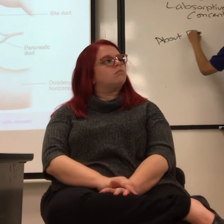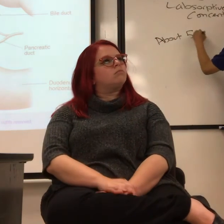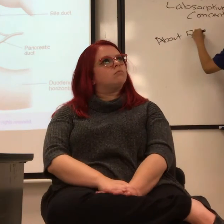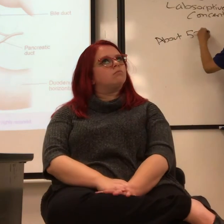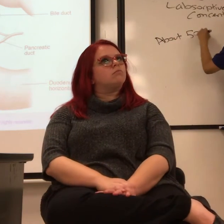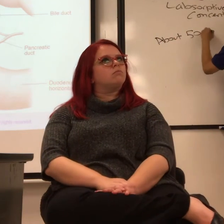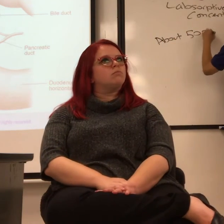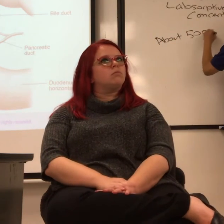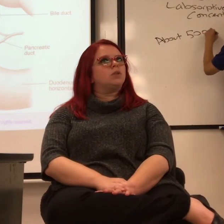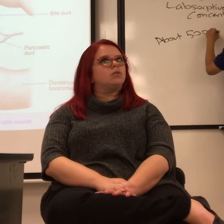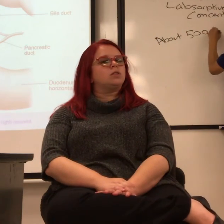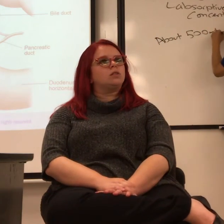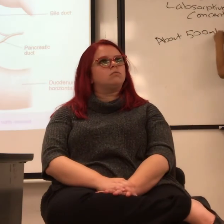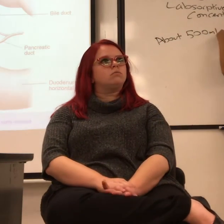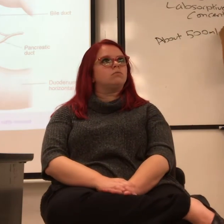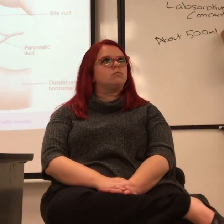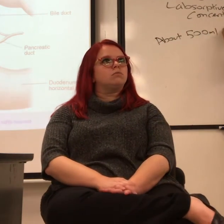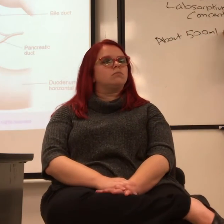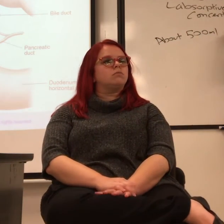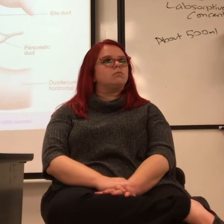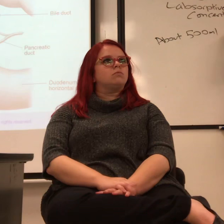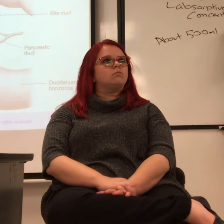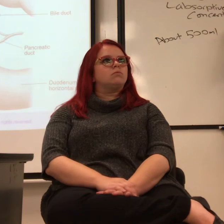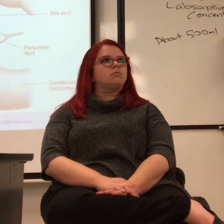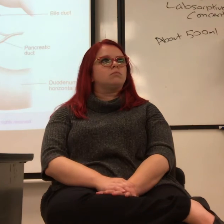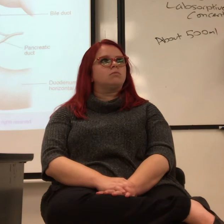About 500 ml